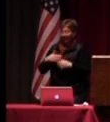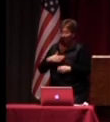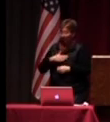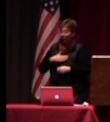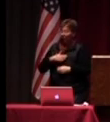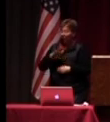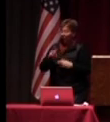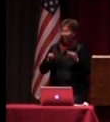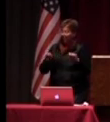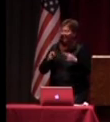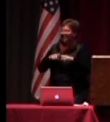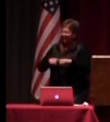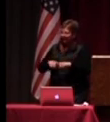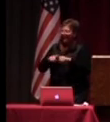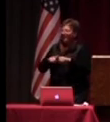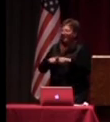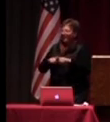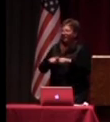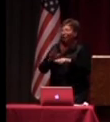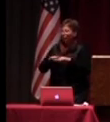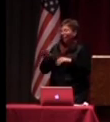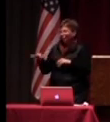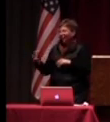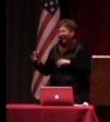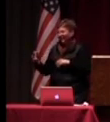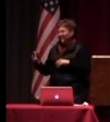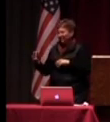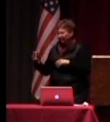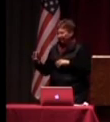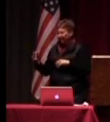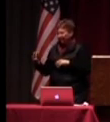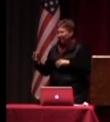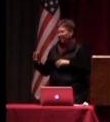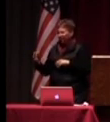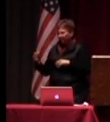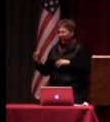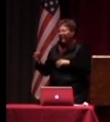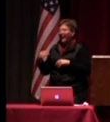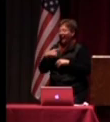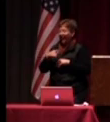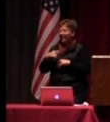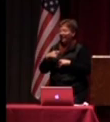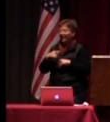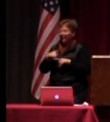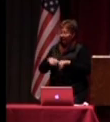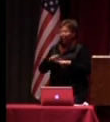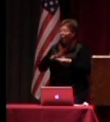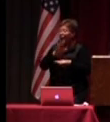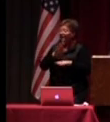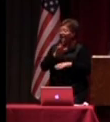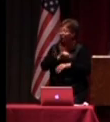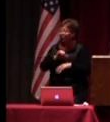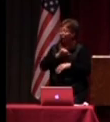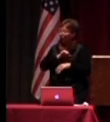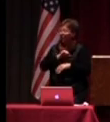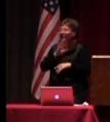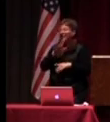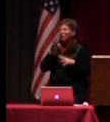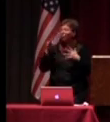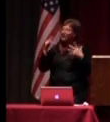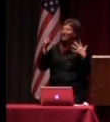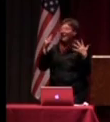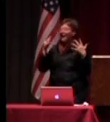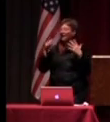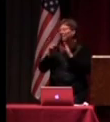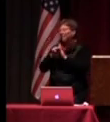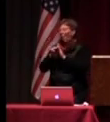Napoleon's regime depended for its survival in France, above all on his charismatic authority, on his cult of glory, and the way he fit the